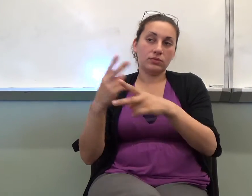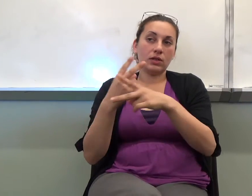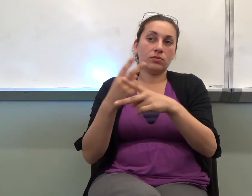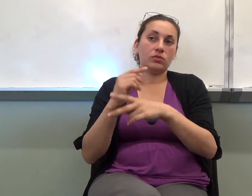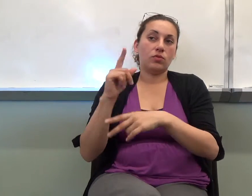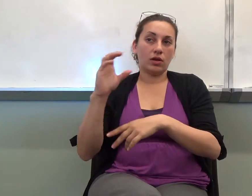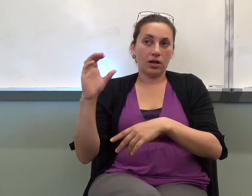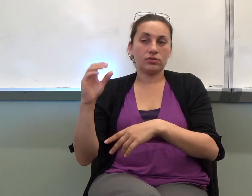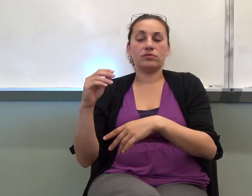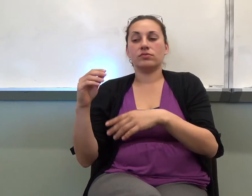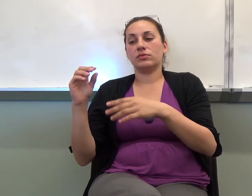8.75%.